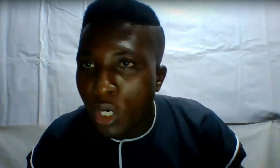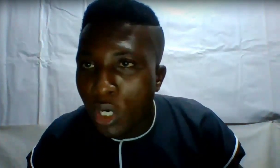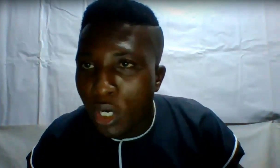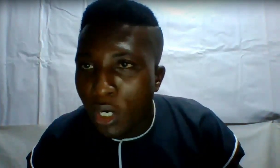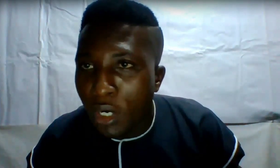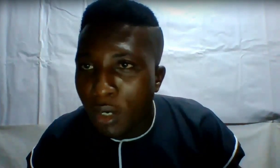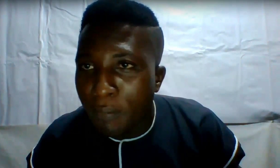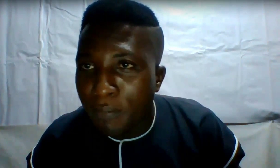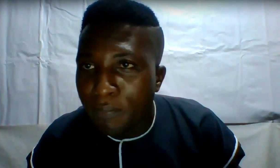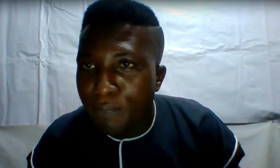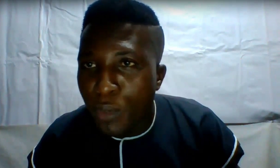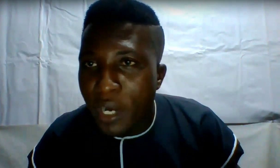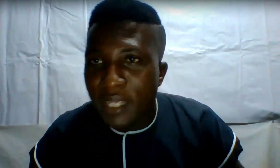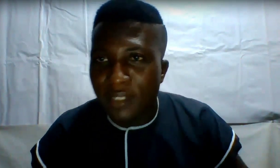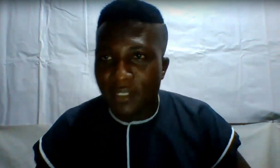Praise? I'm seeing Praise on the screen.